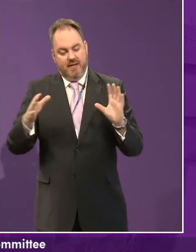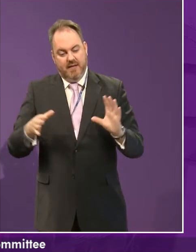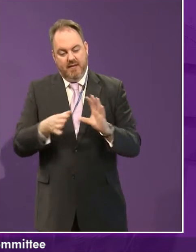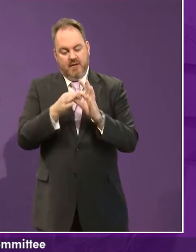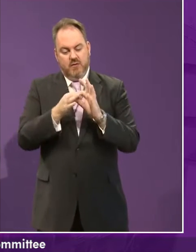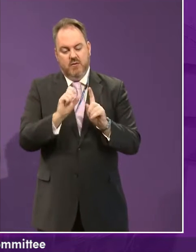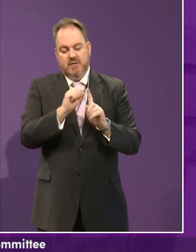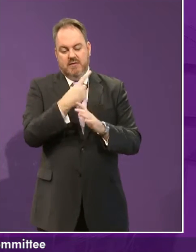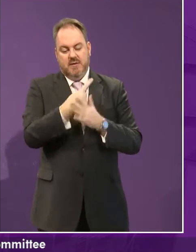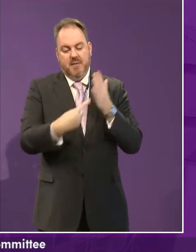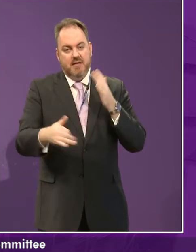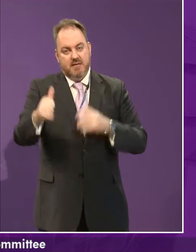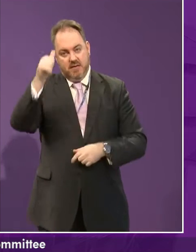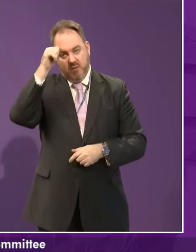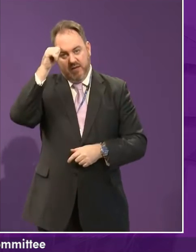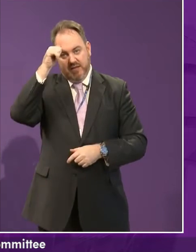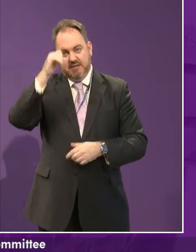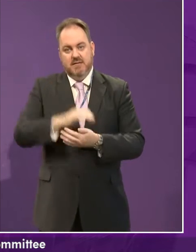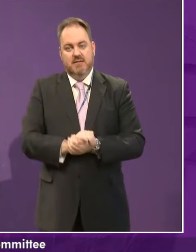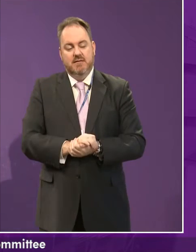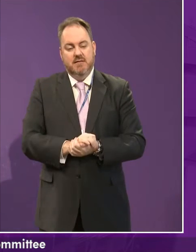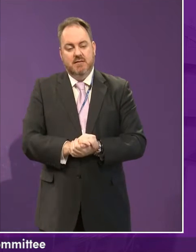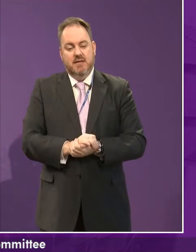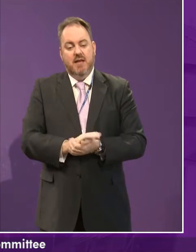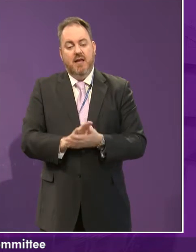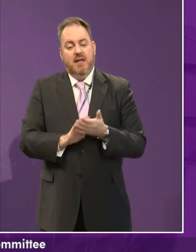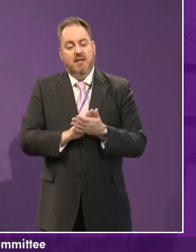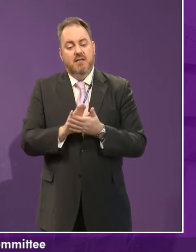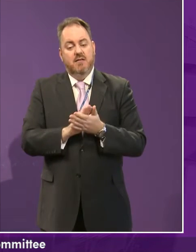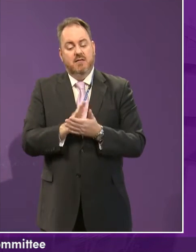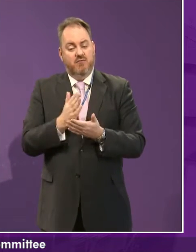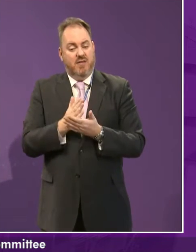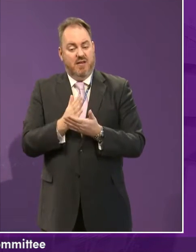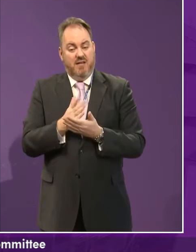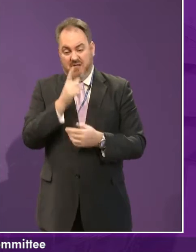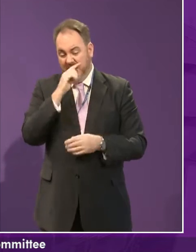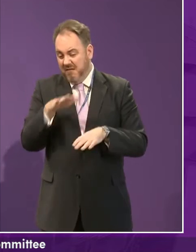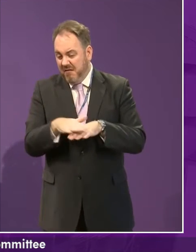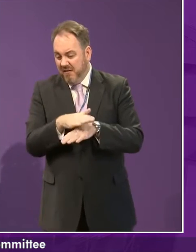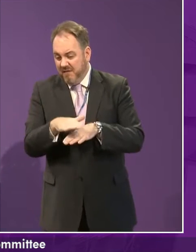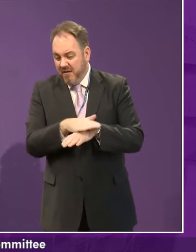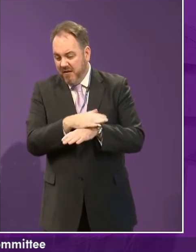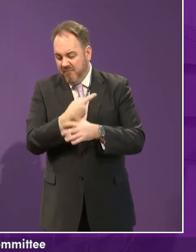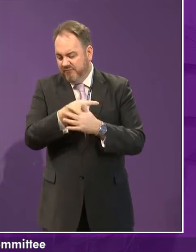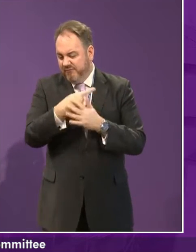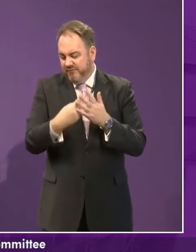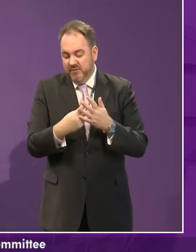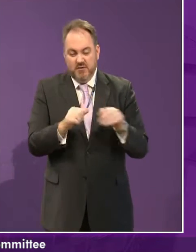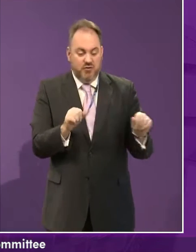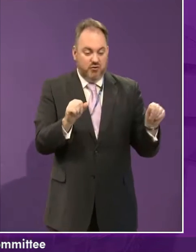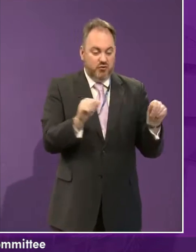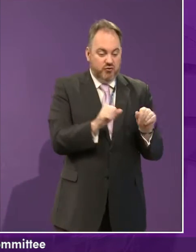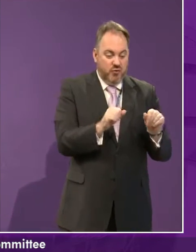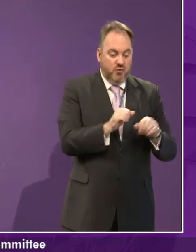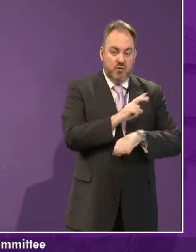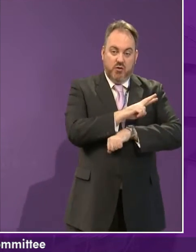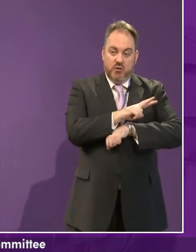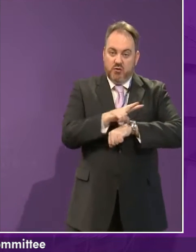awareness within the university, and they vary from short